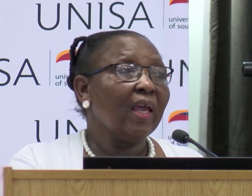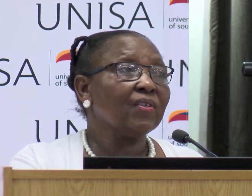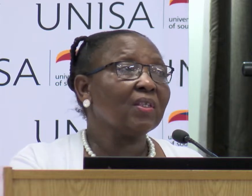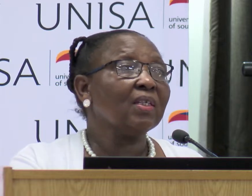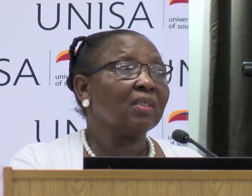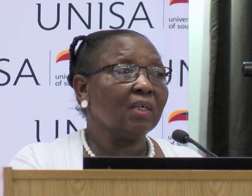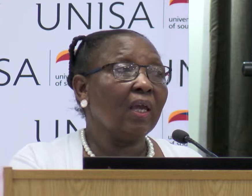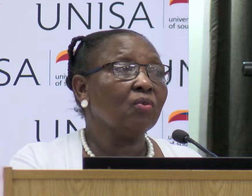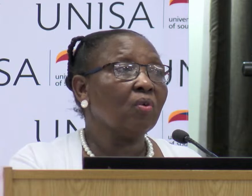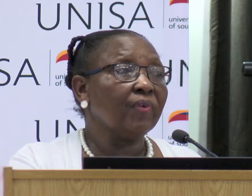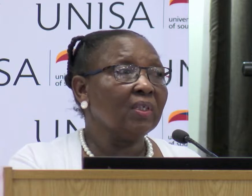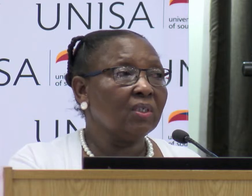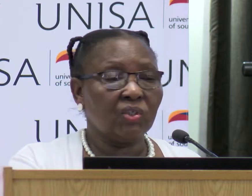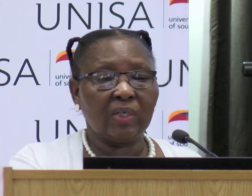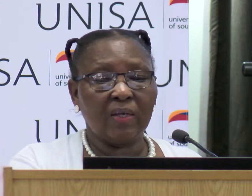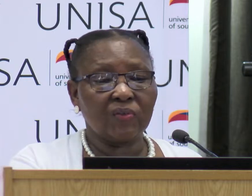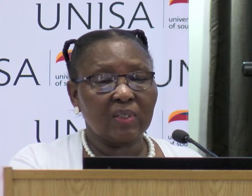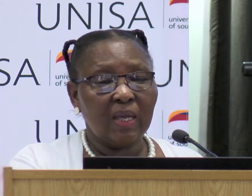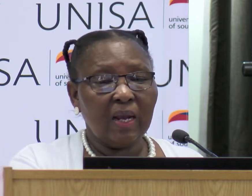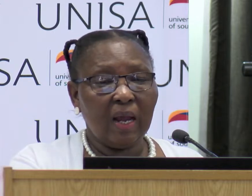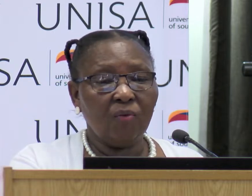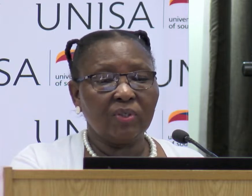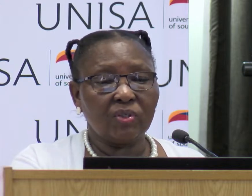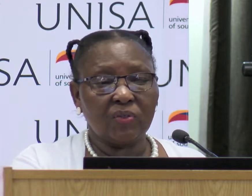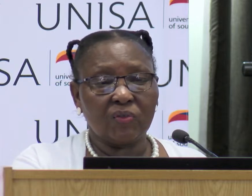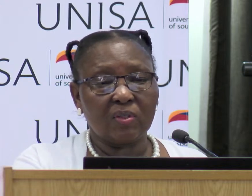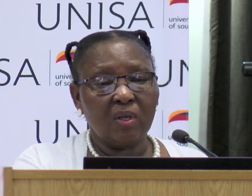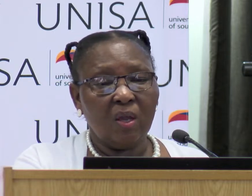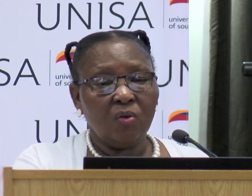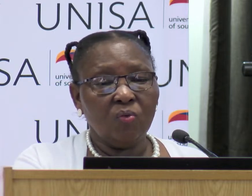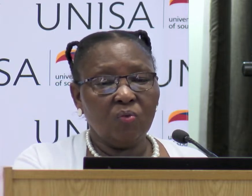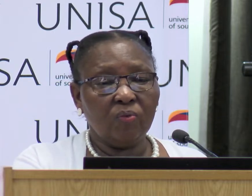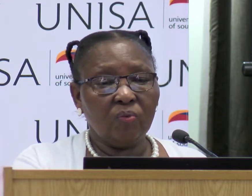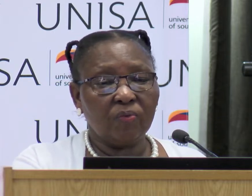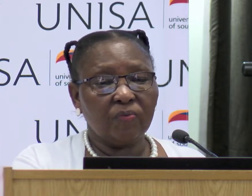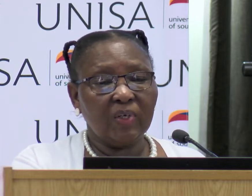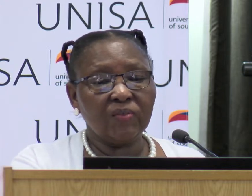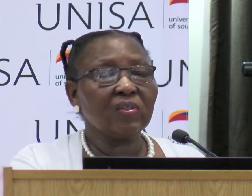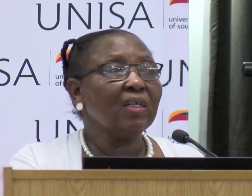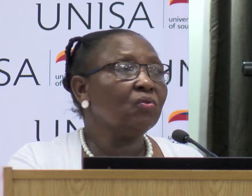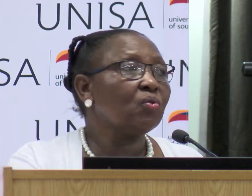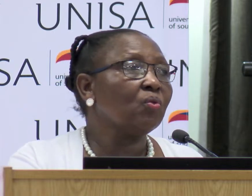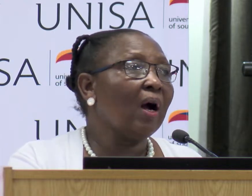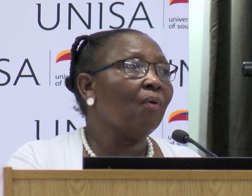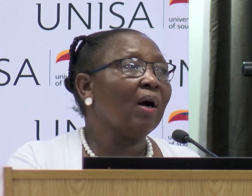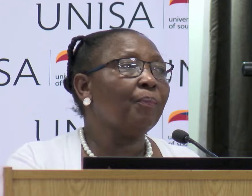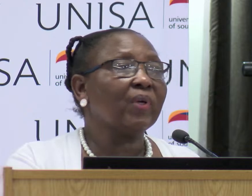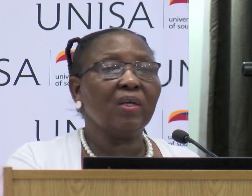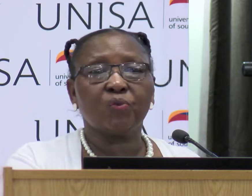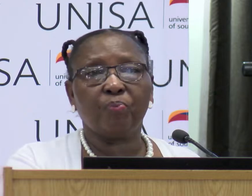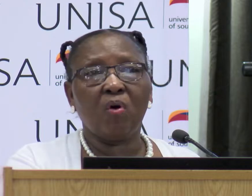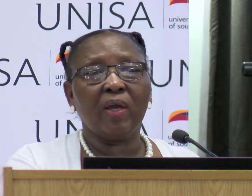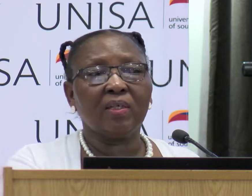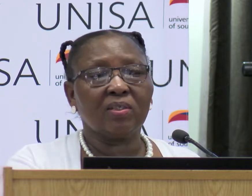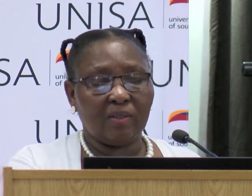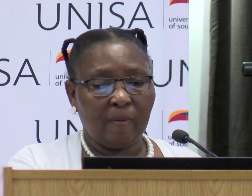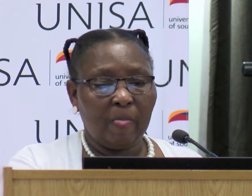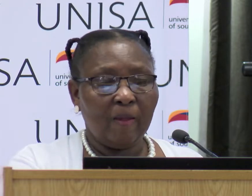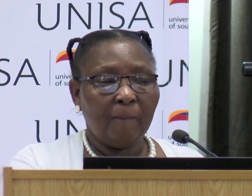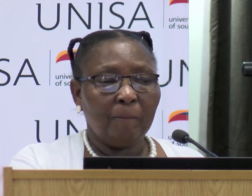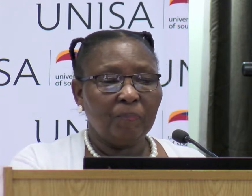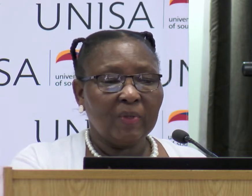2032 as the decade of indigenous languages. You've listened to our praise